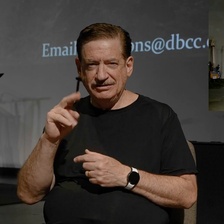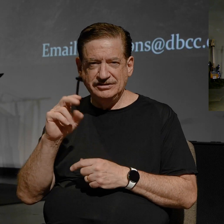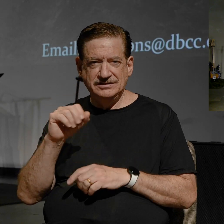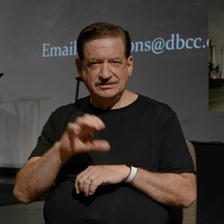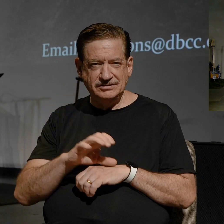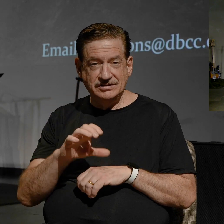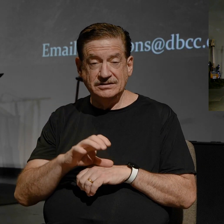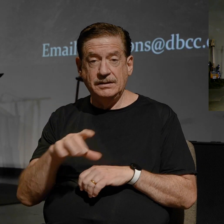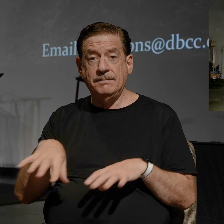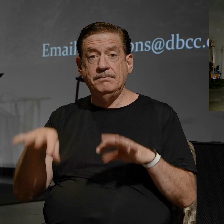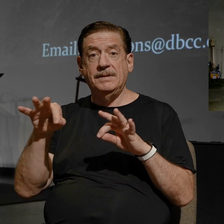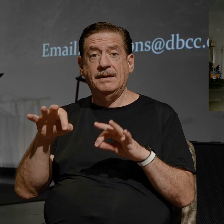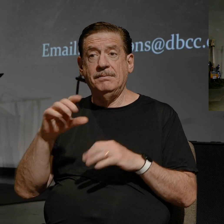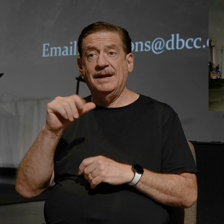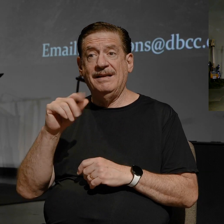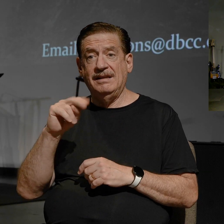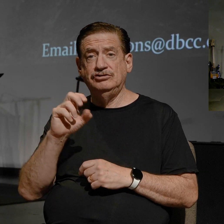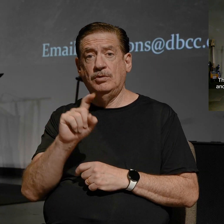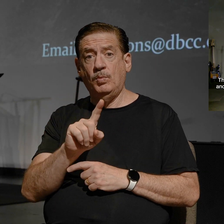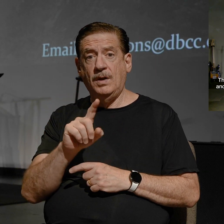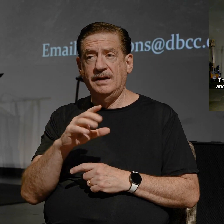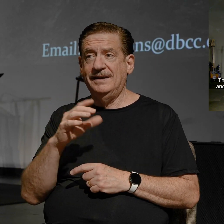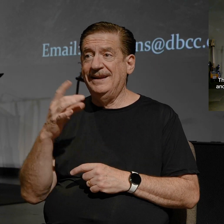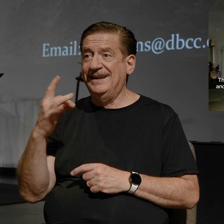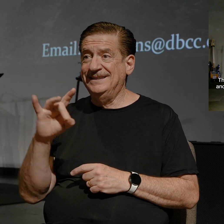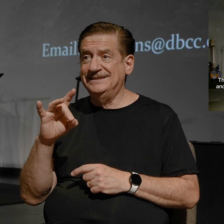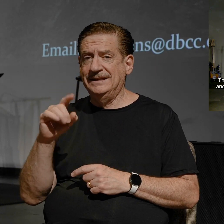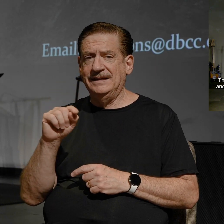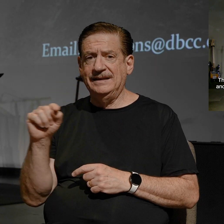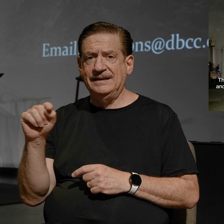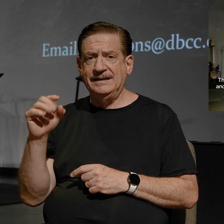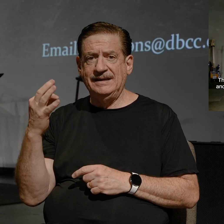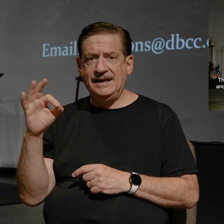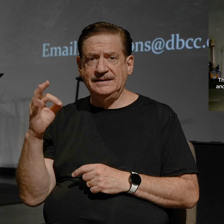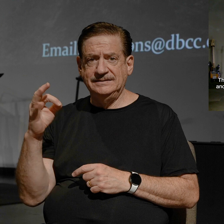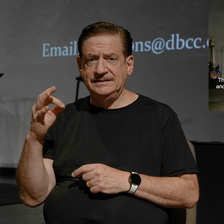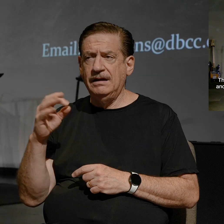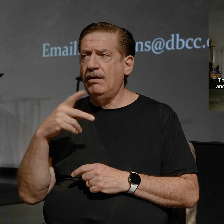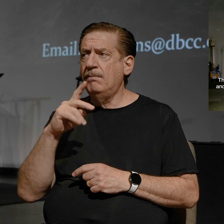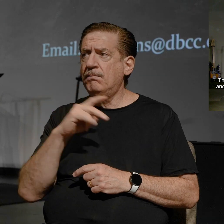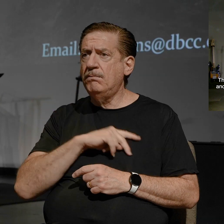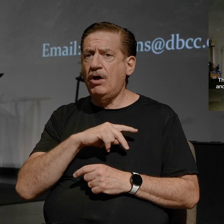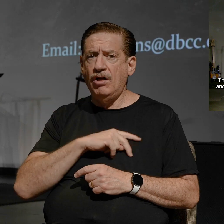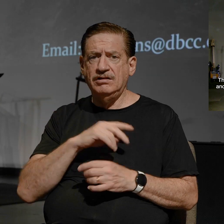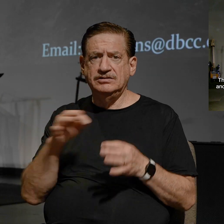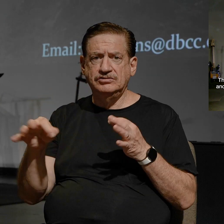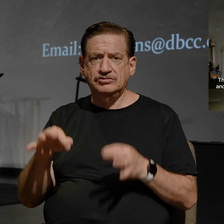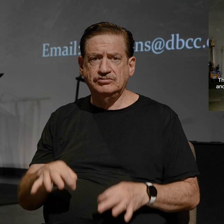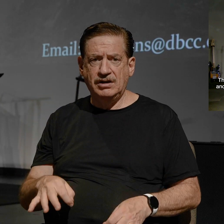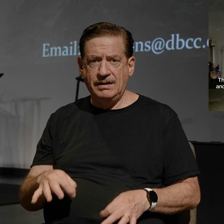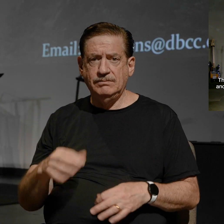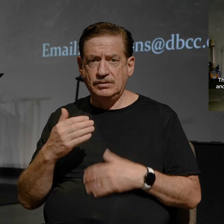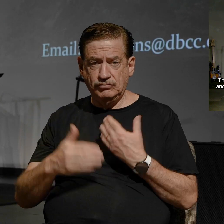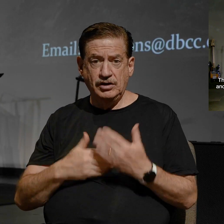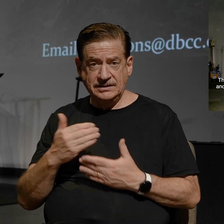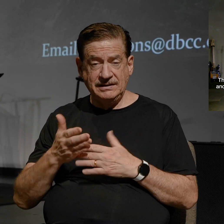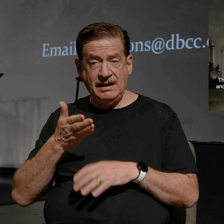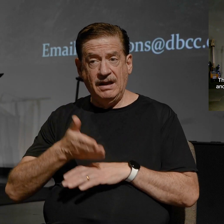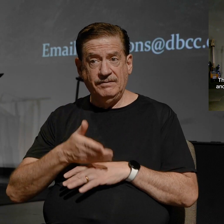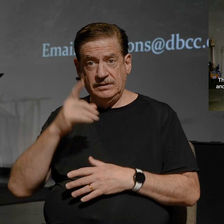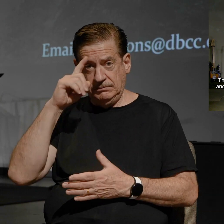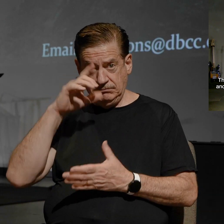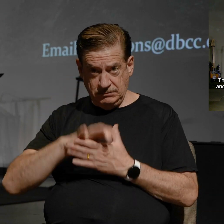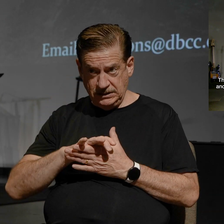in Galatians 1, 18 and 19, where Paul is describing this process. And after he believes